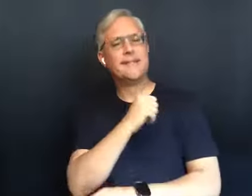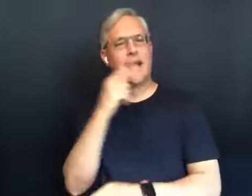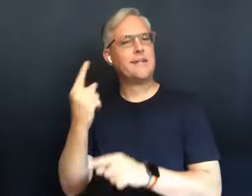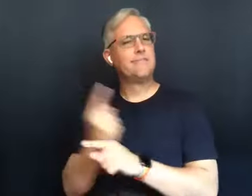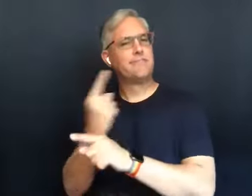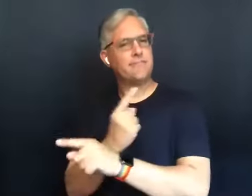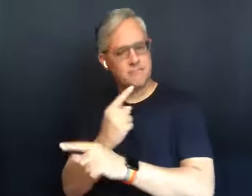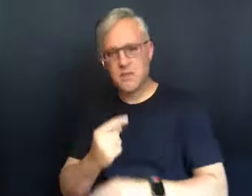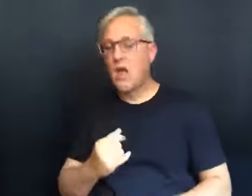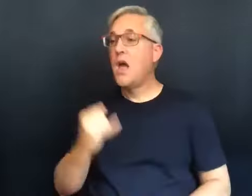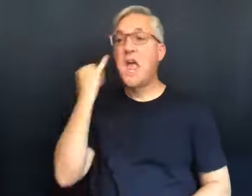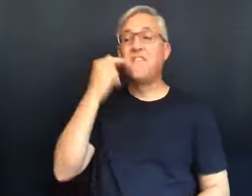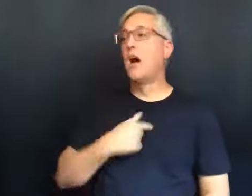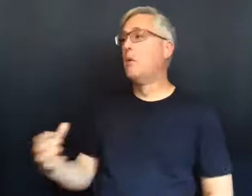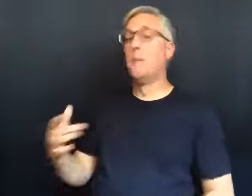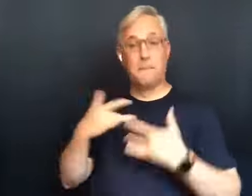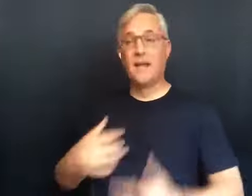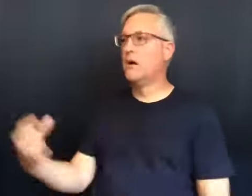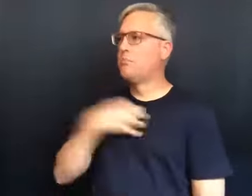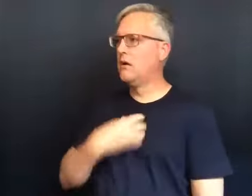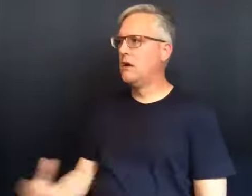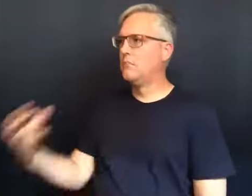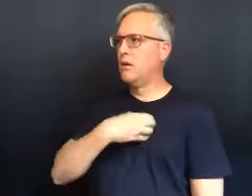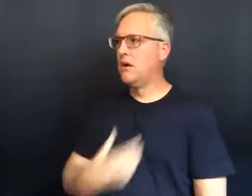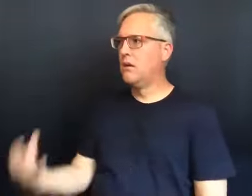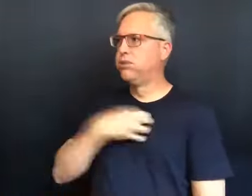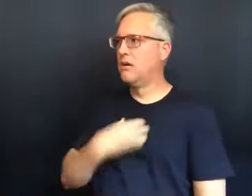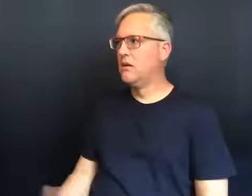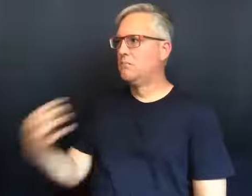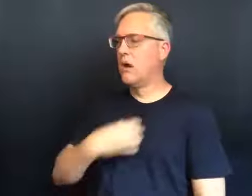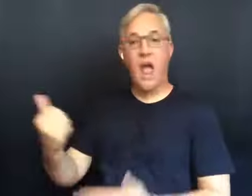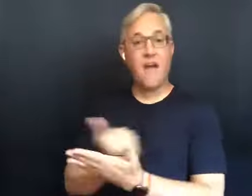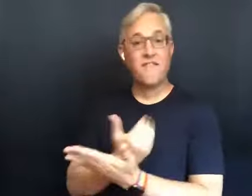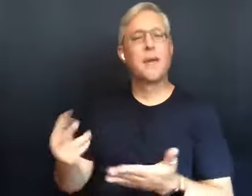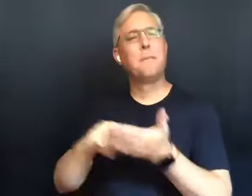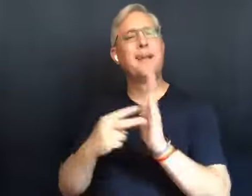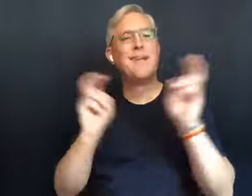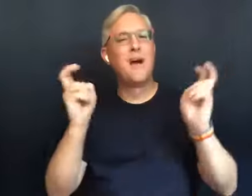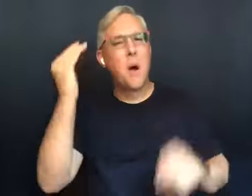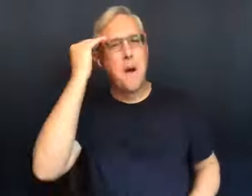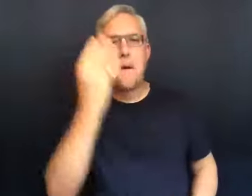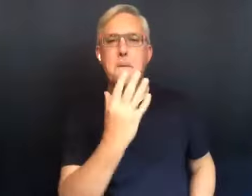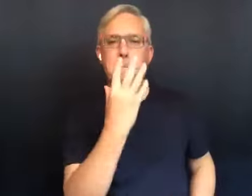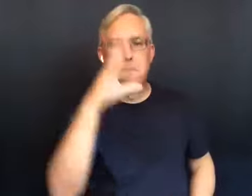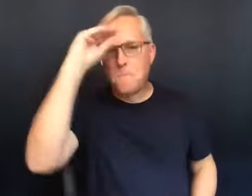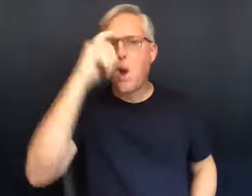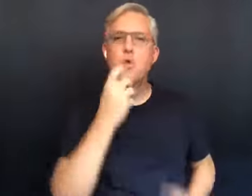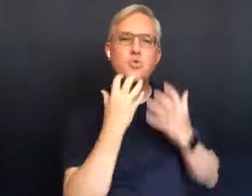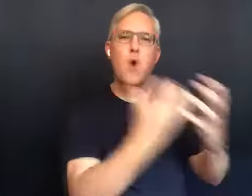prior to that. I think when I do that, if I complain about everything and I appeal everything, it's like